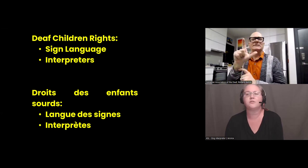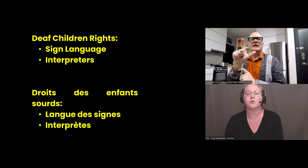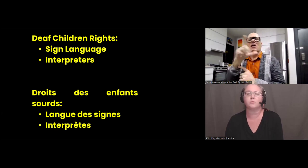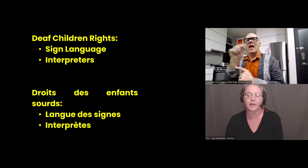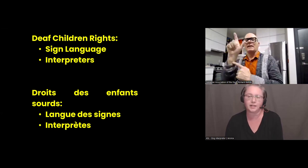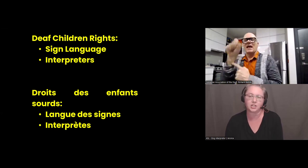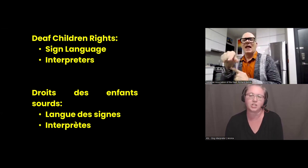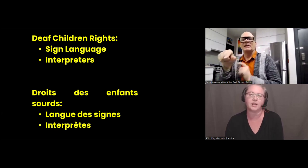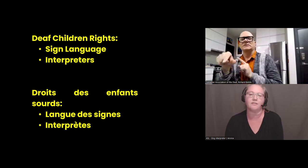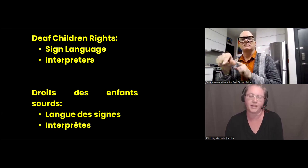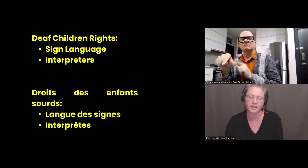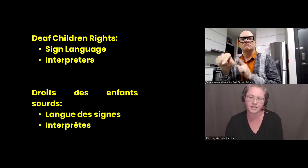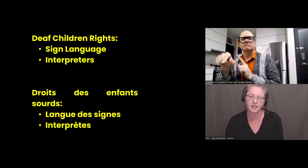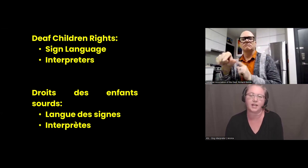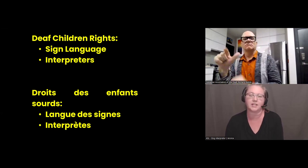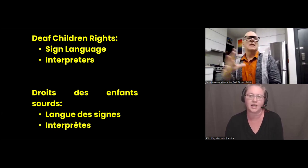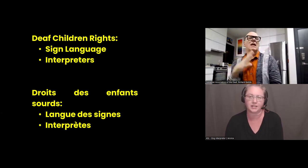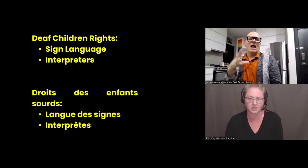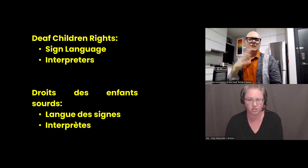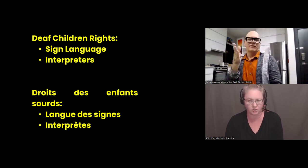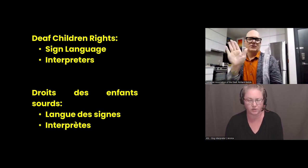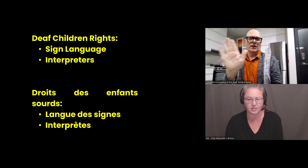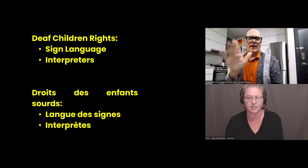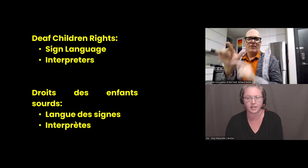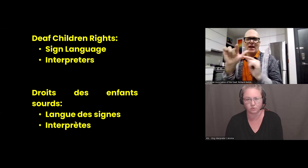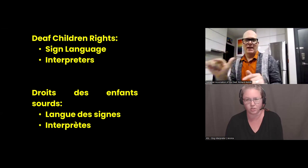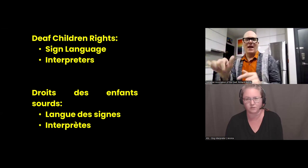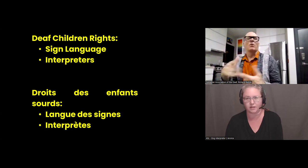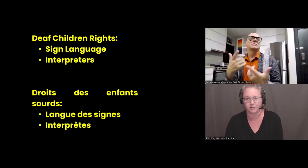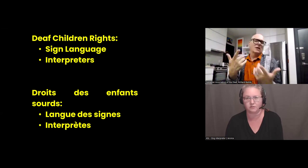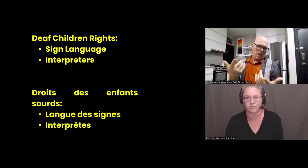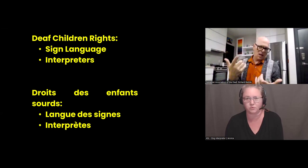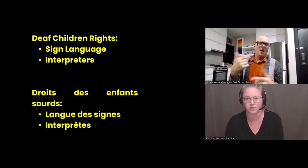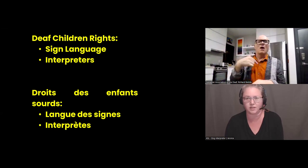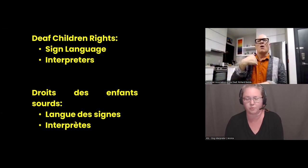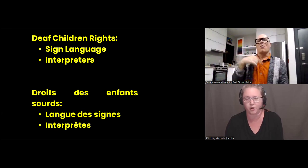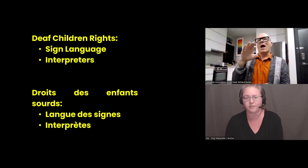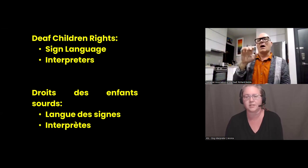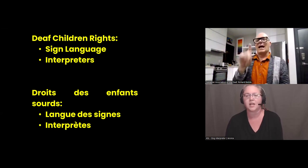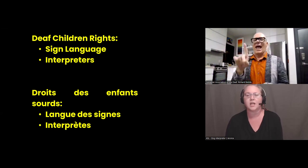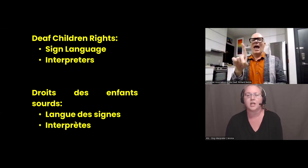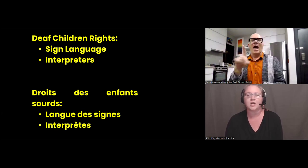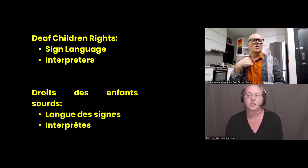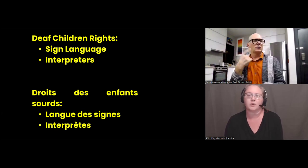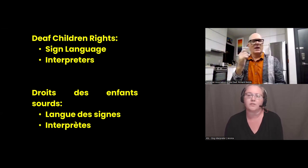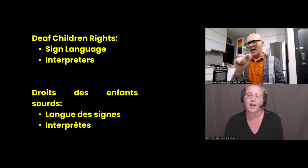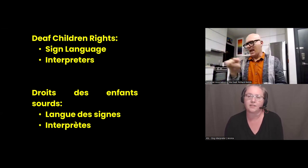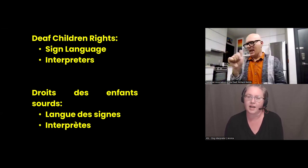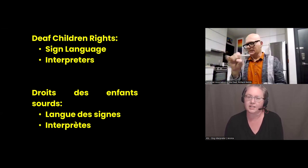for recognition of ASL and LSQ as a language of deaf individuals in that province. So we've had that